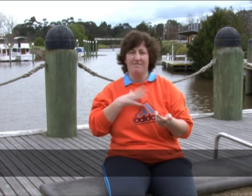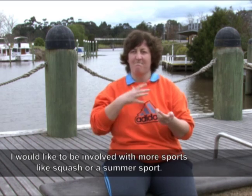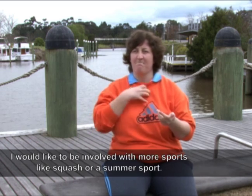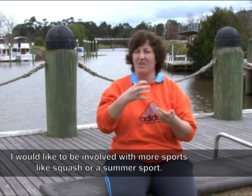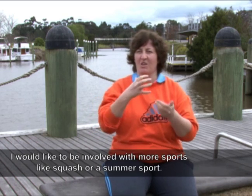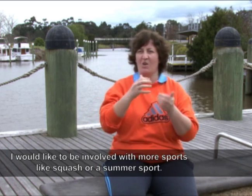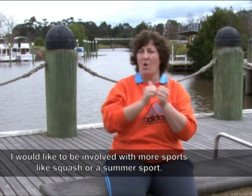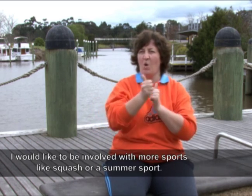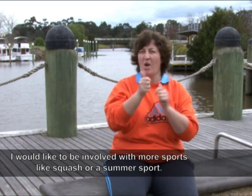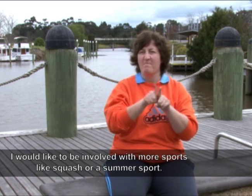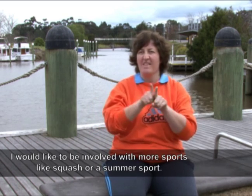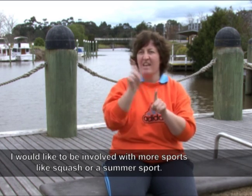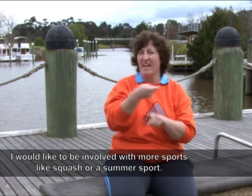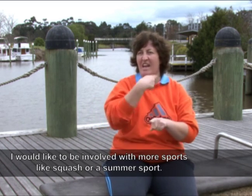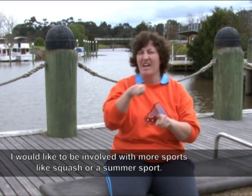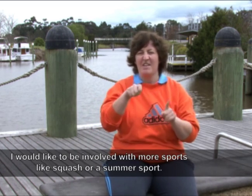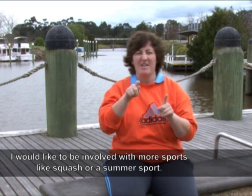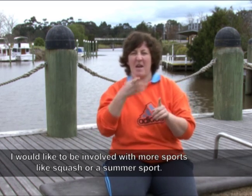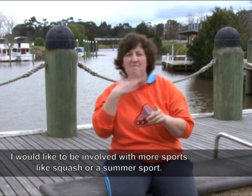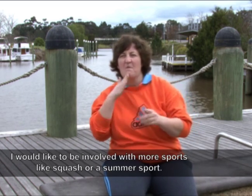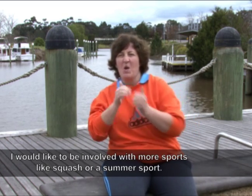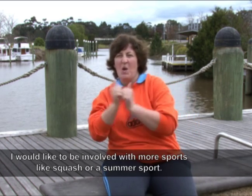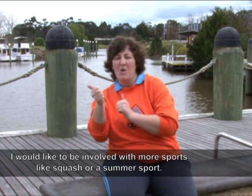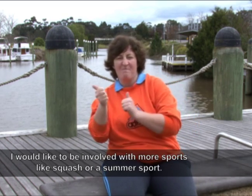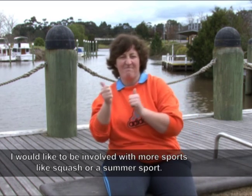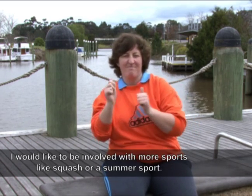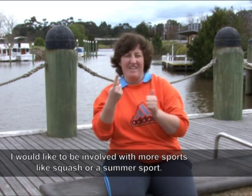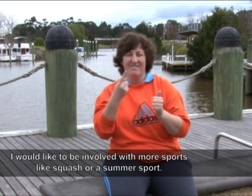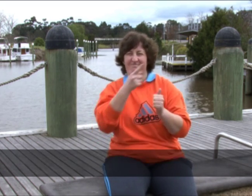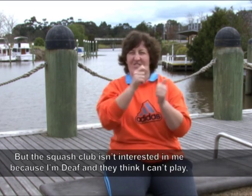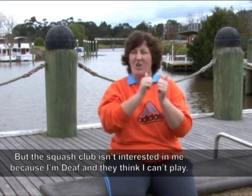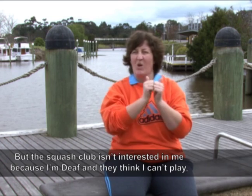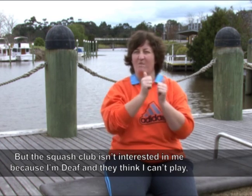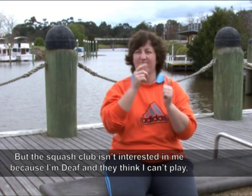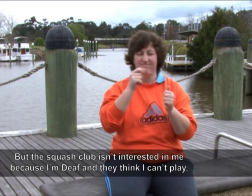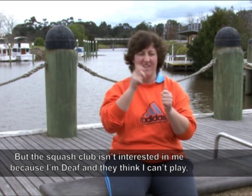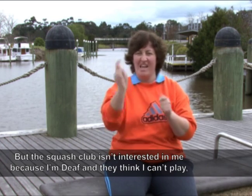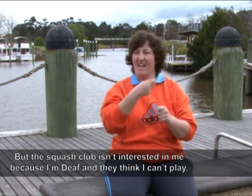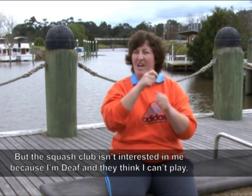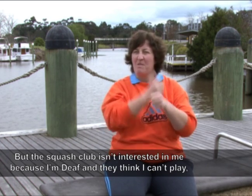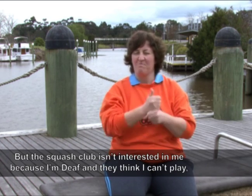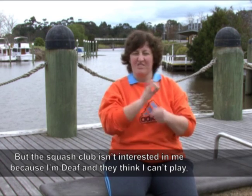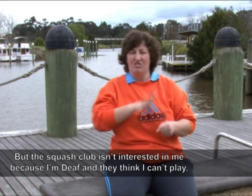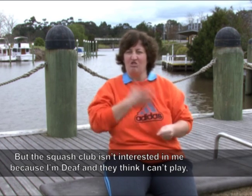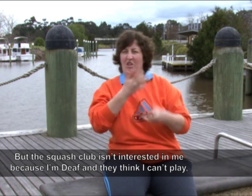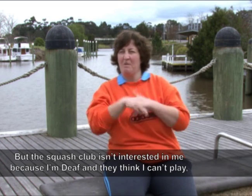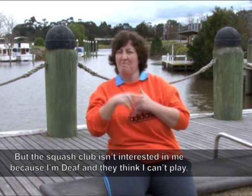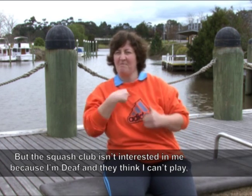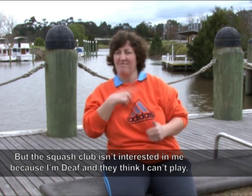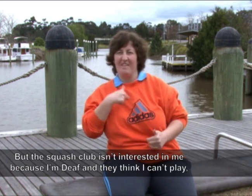like to be involved with more sports like squash or a summer sport, but the squash club aren't really interested